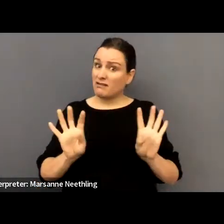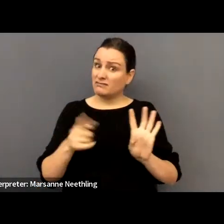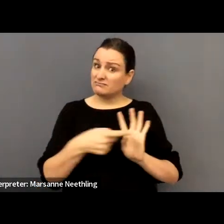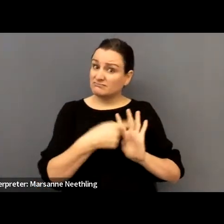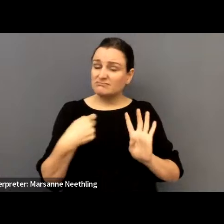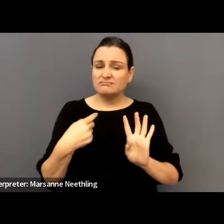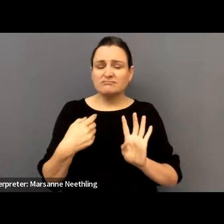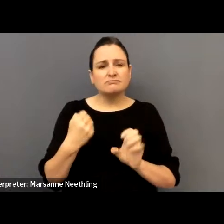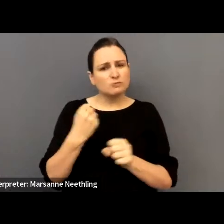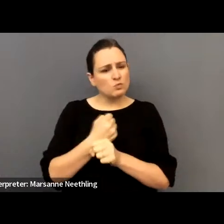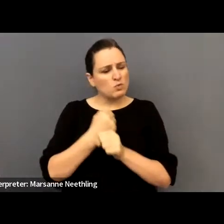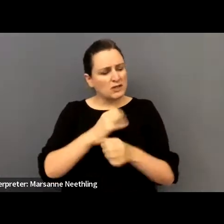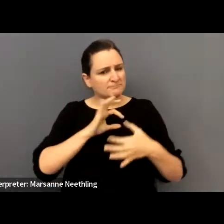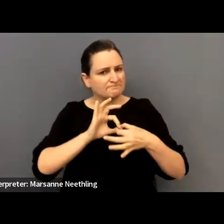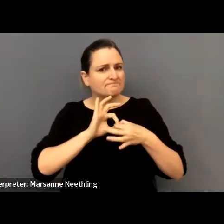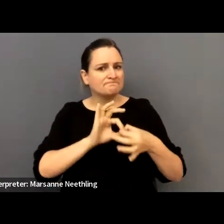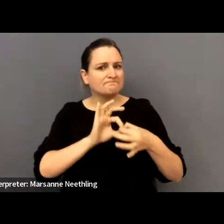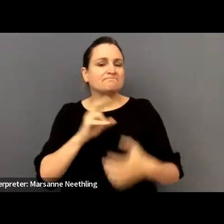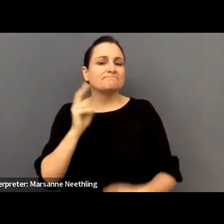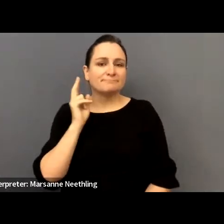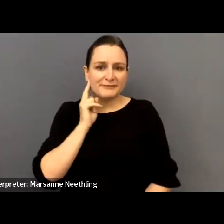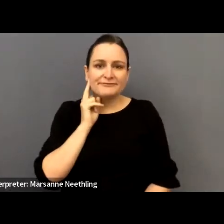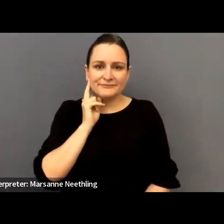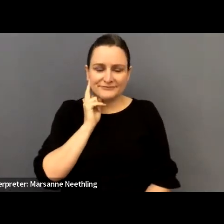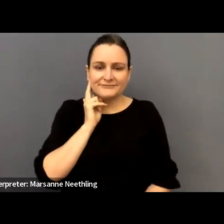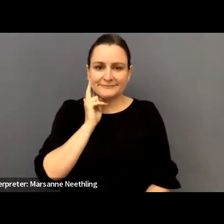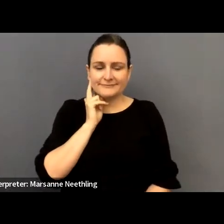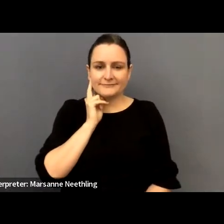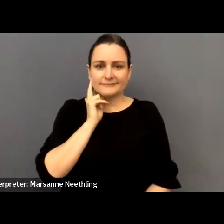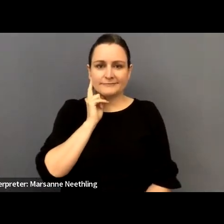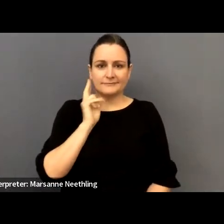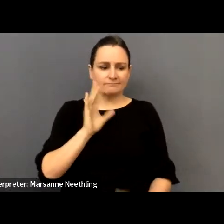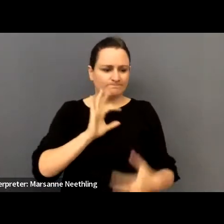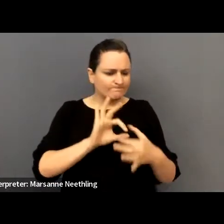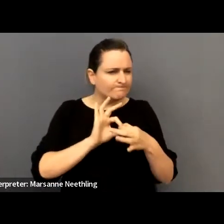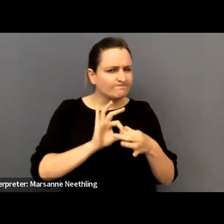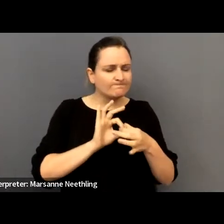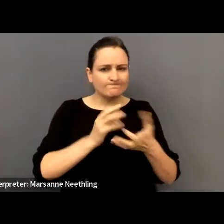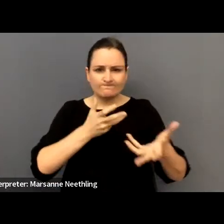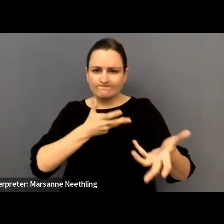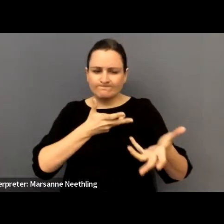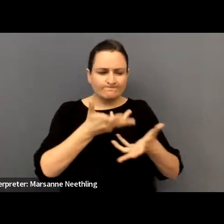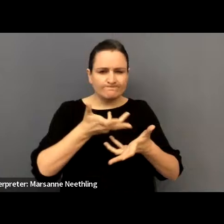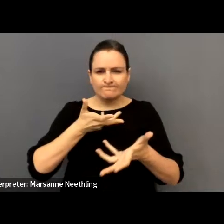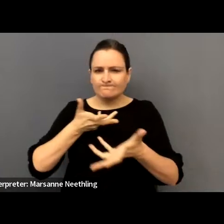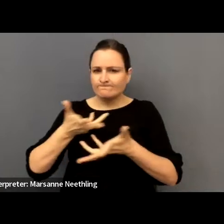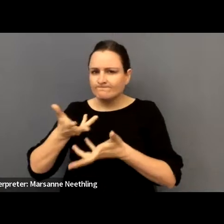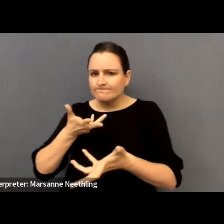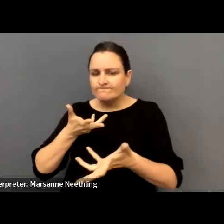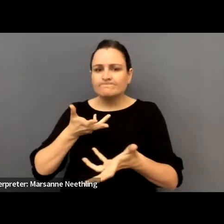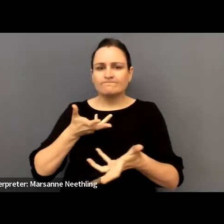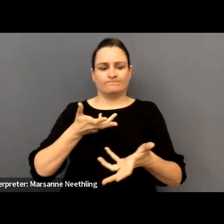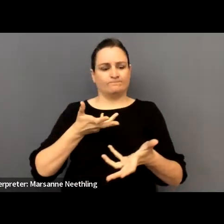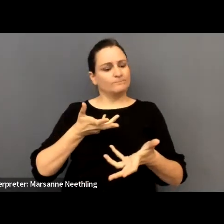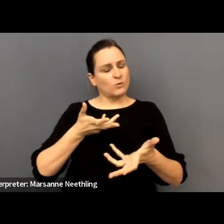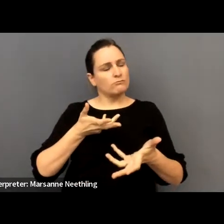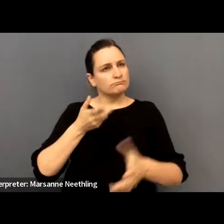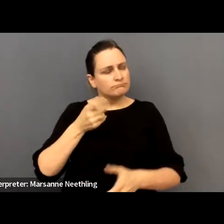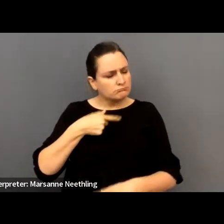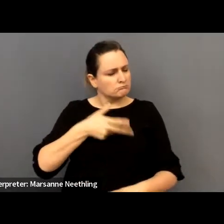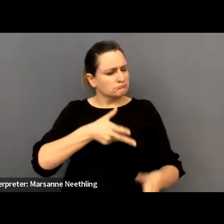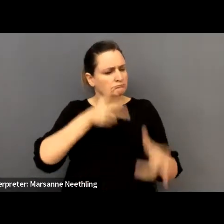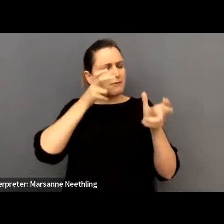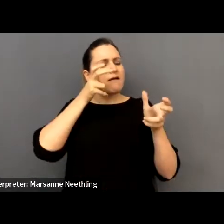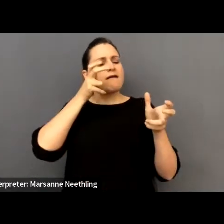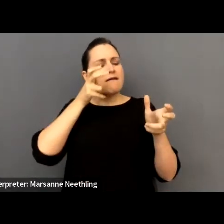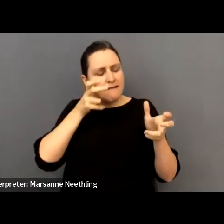people, so that they are able to better understand South African Sign Language, but also link to